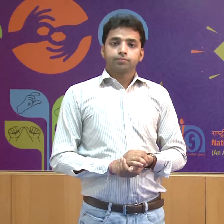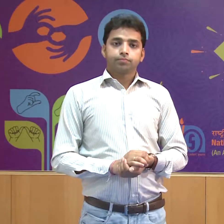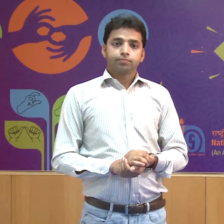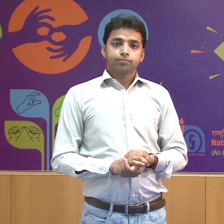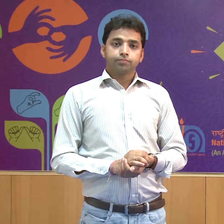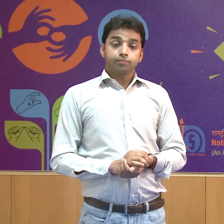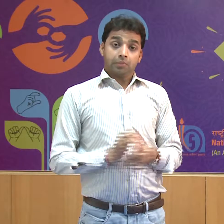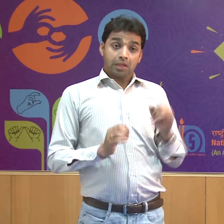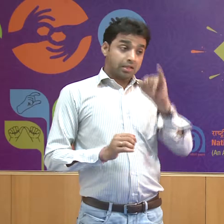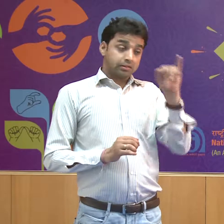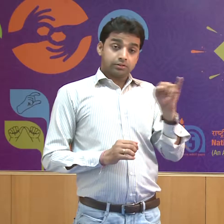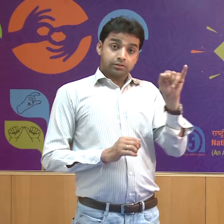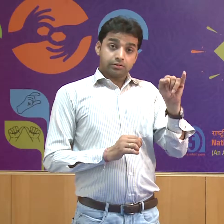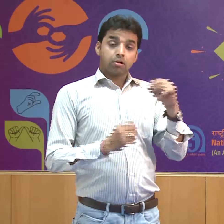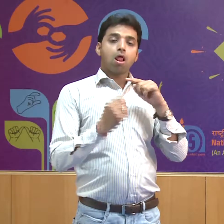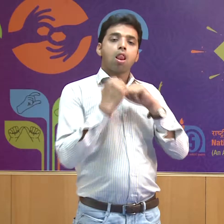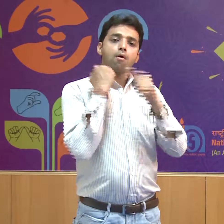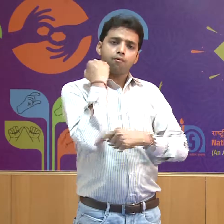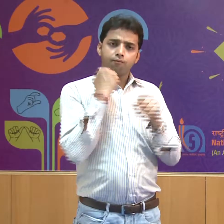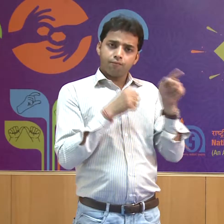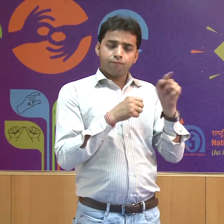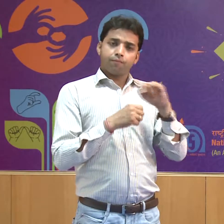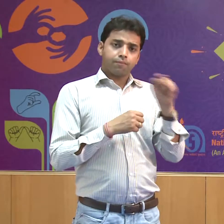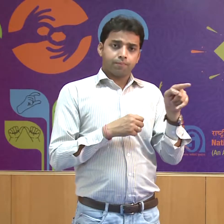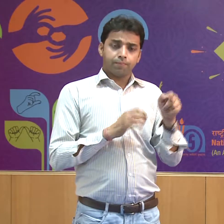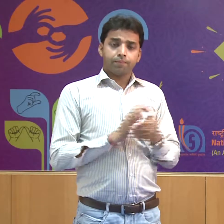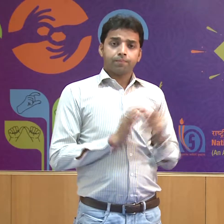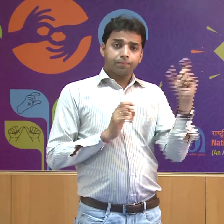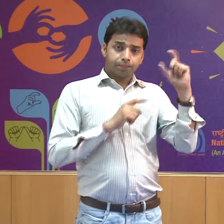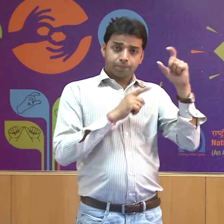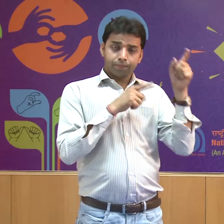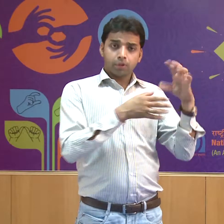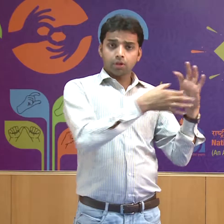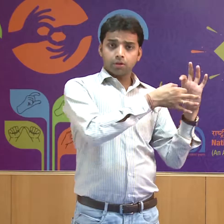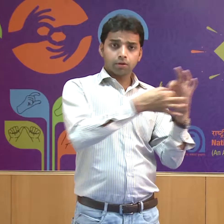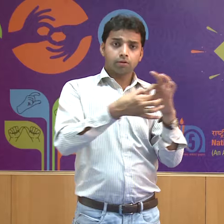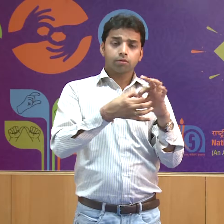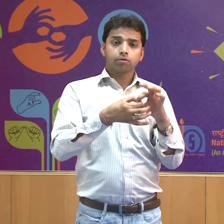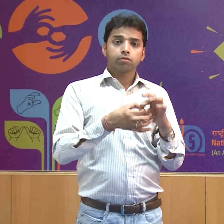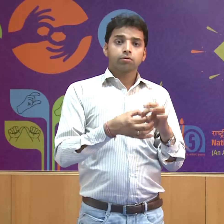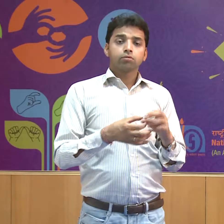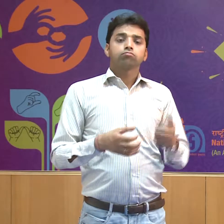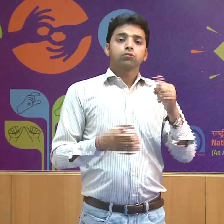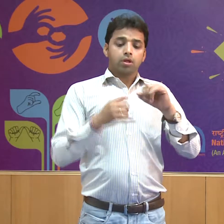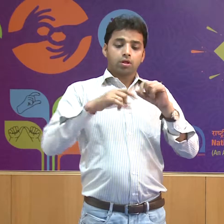The sixth and the final type of educational institution were attached to Sufi serenes.